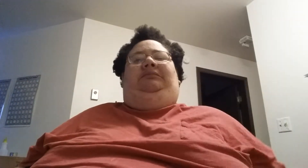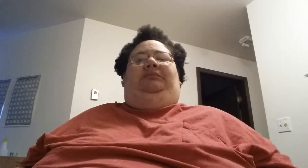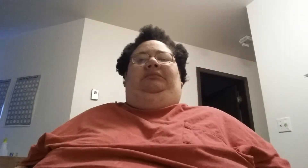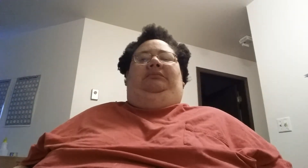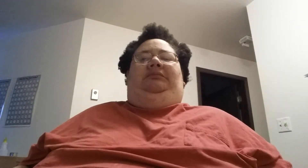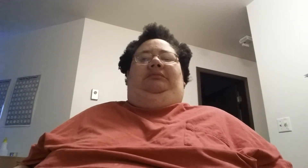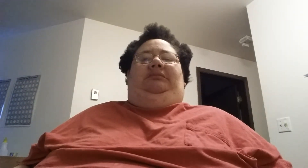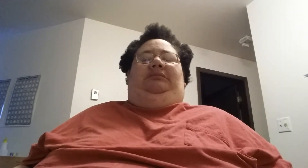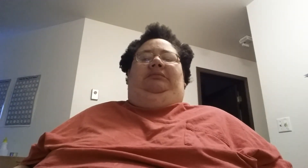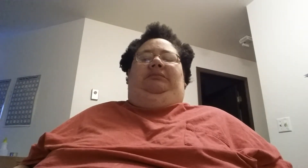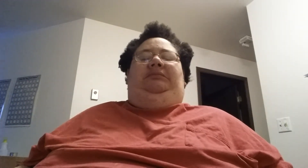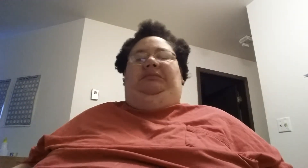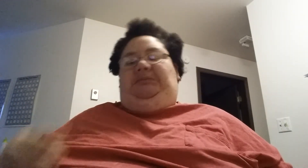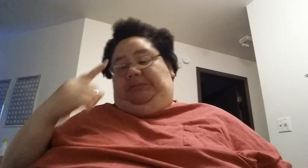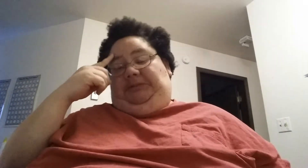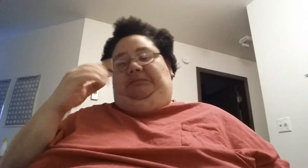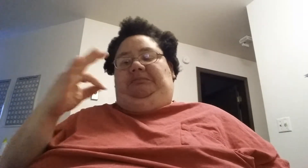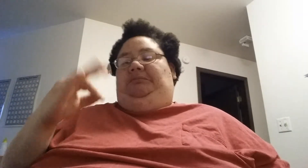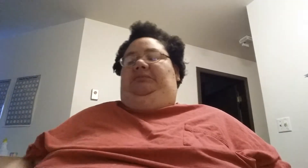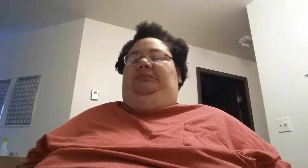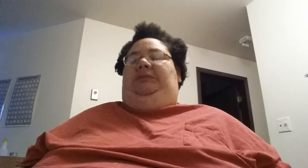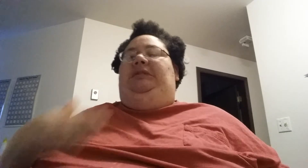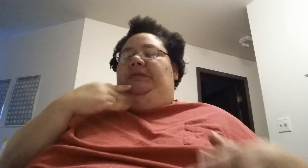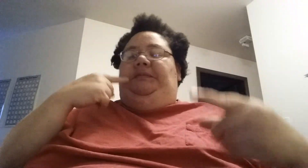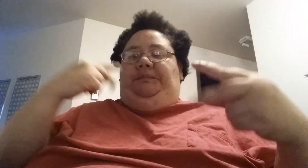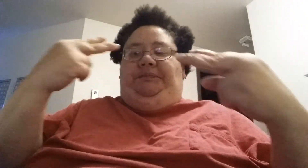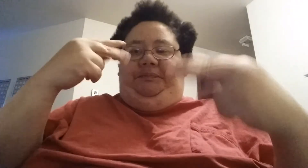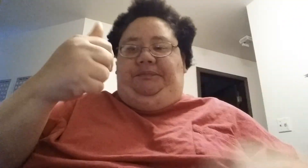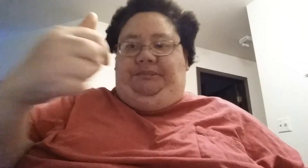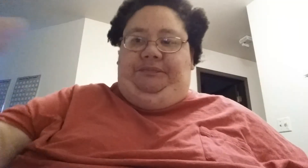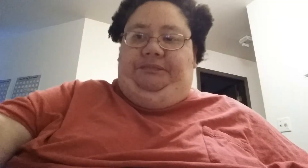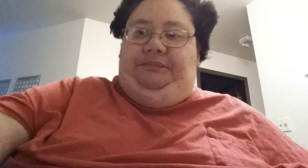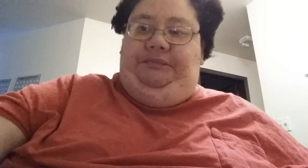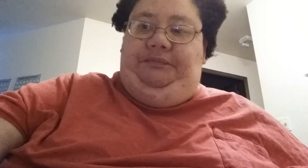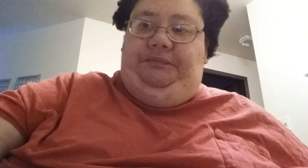within 24 hours from the kickoff of Super Bowl 49. The defending champs.